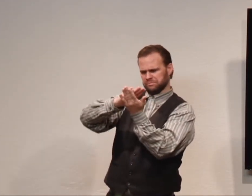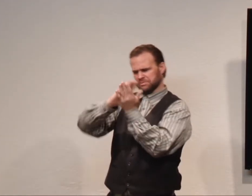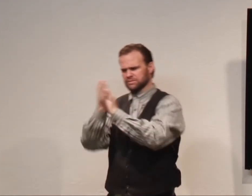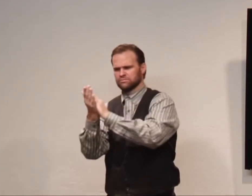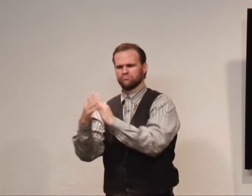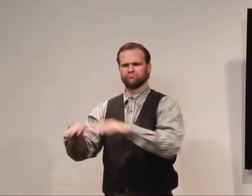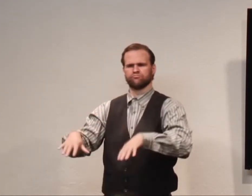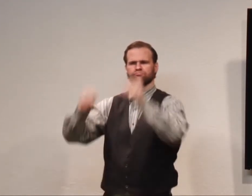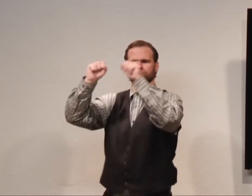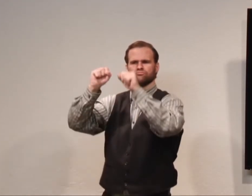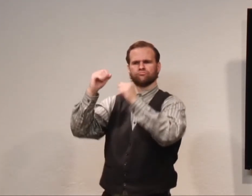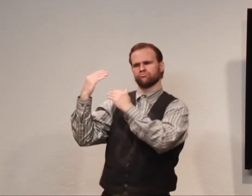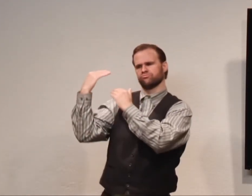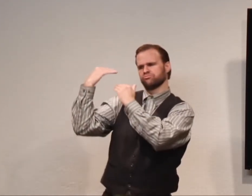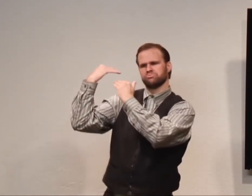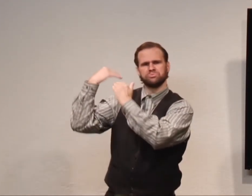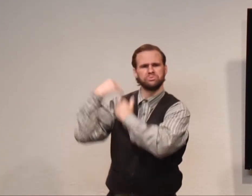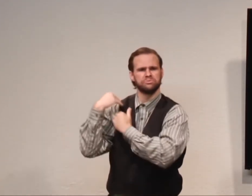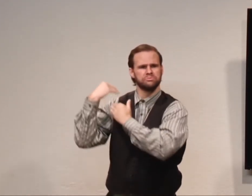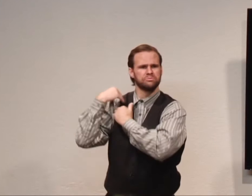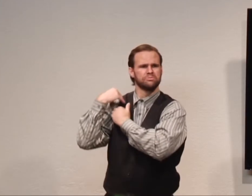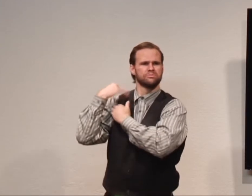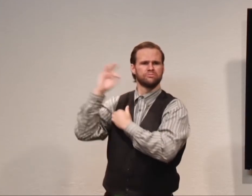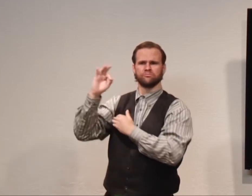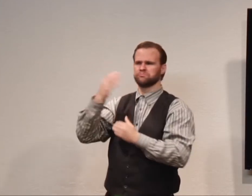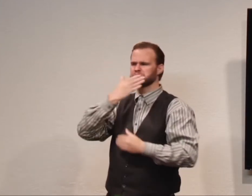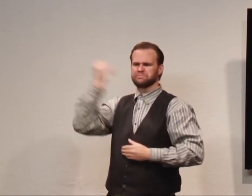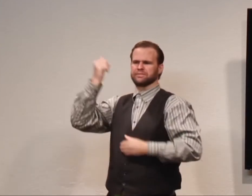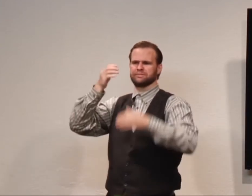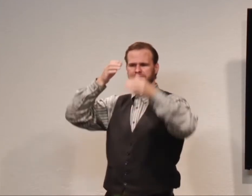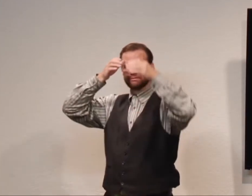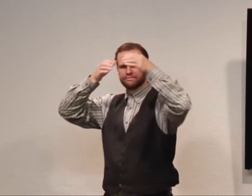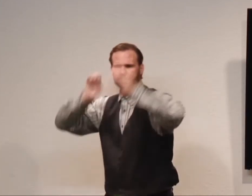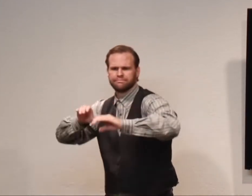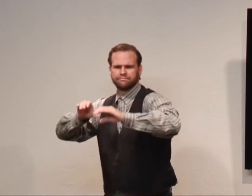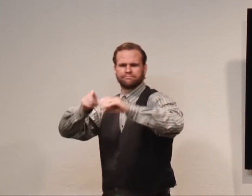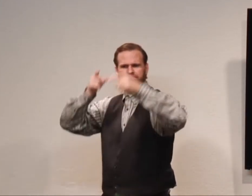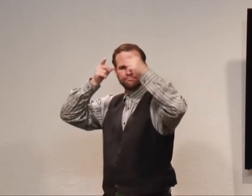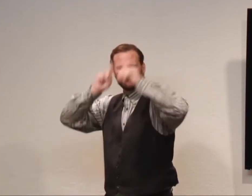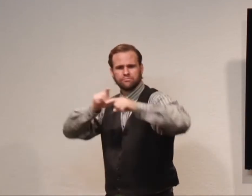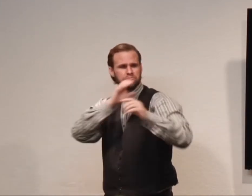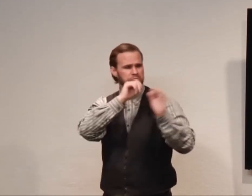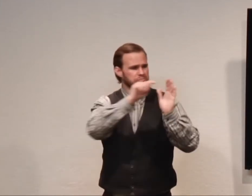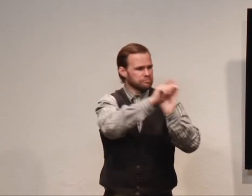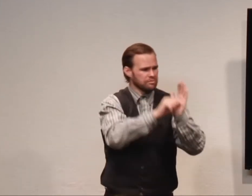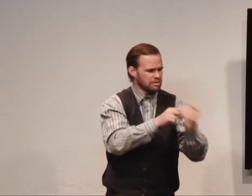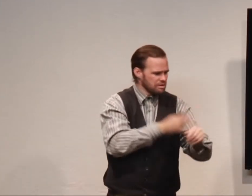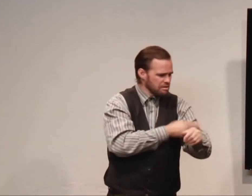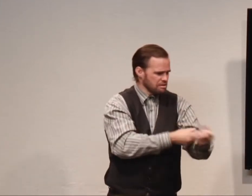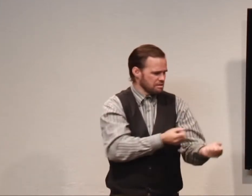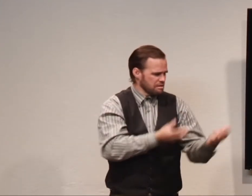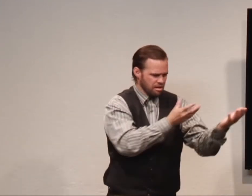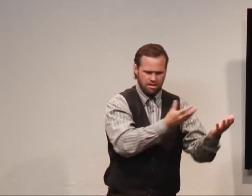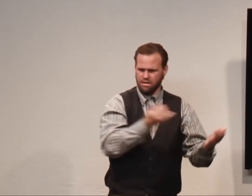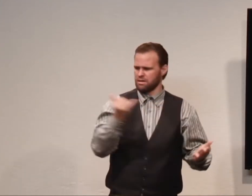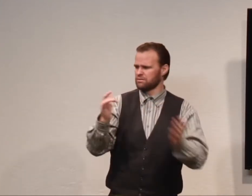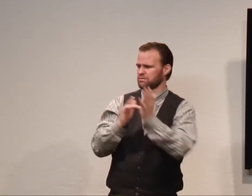so much more, Jesus has become surety of a better covenant."